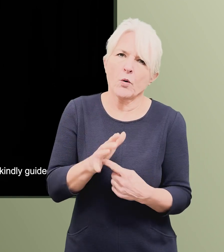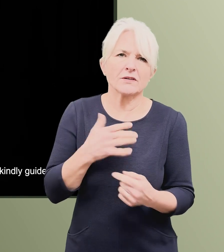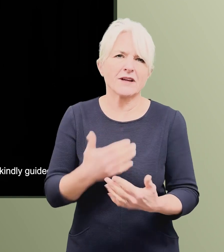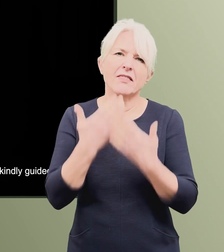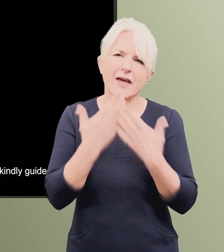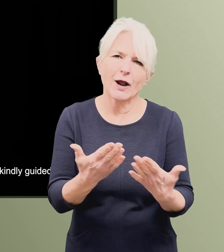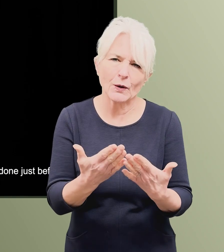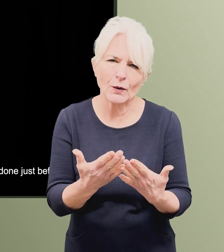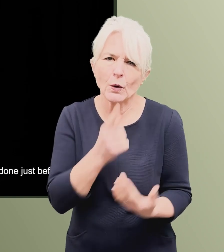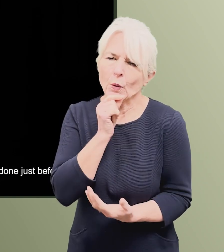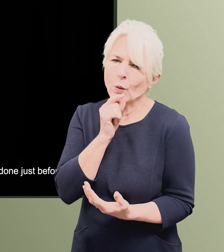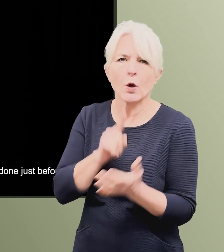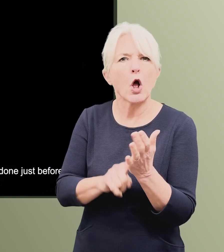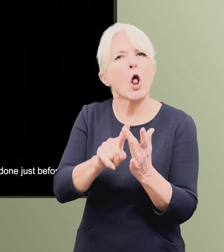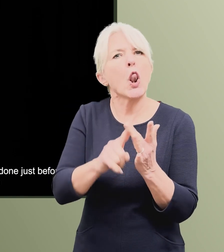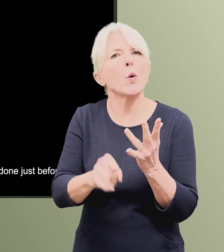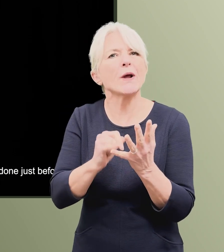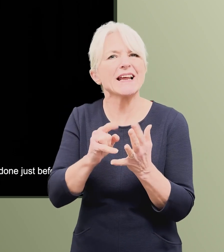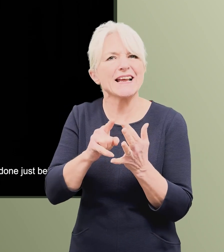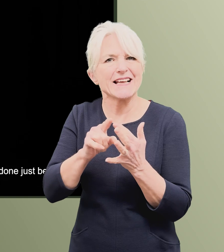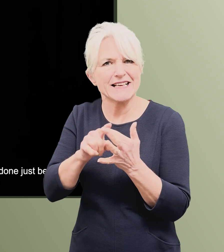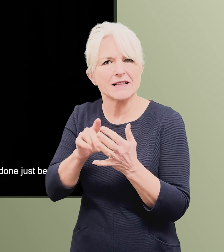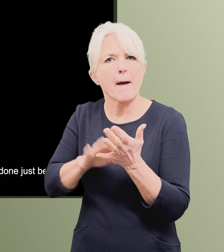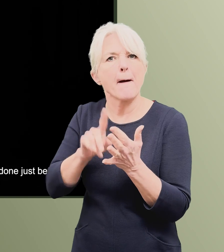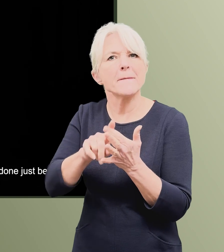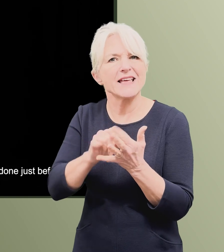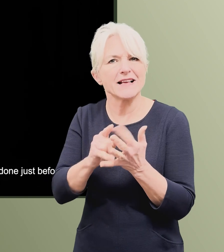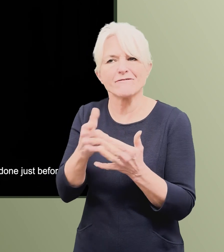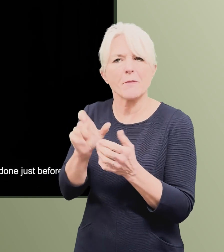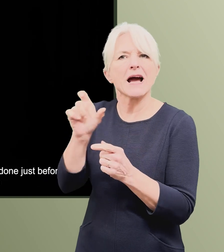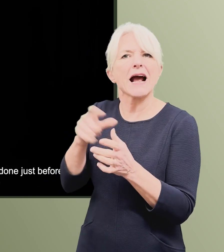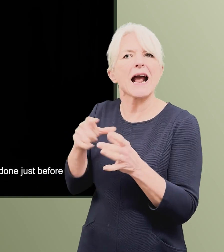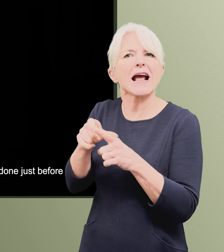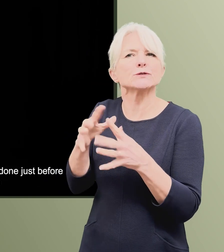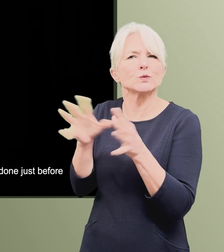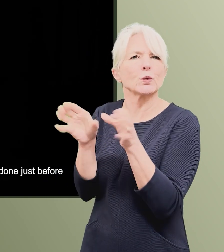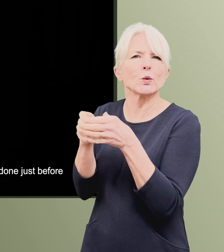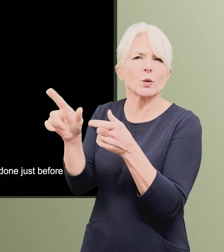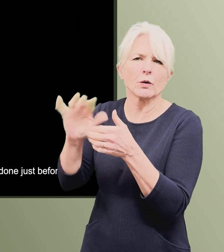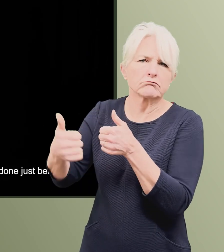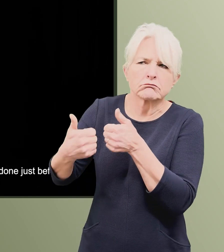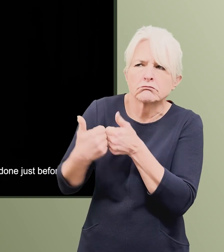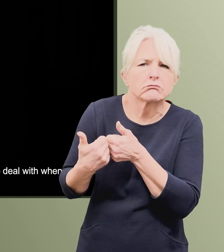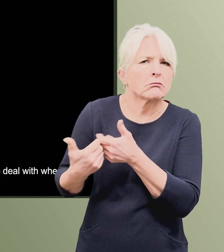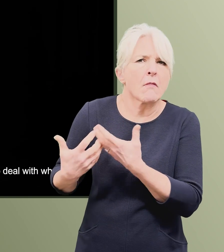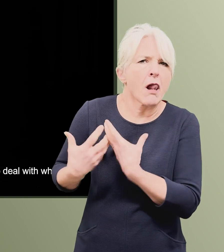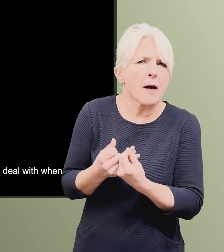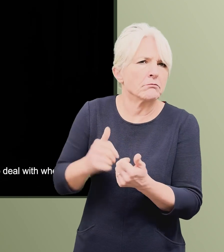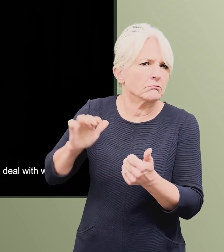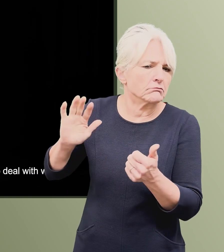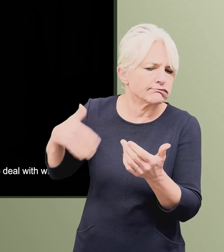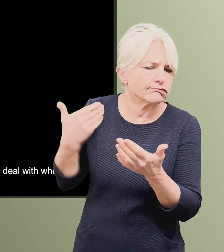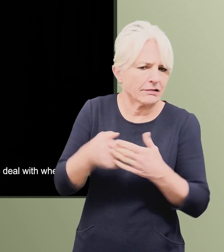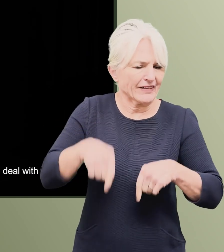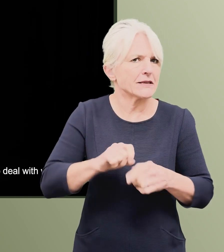some of the ins and outs of the project. This project was actually done just before COVID and just after COVID, so you can imagine